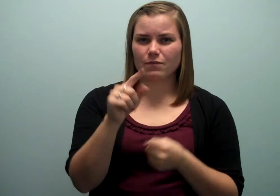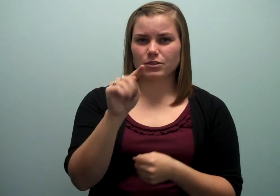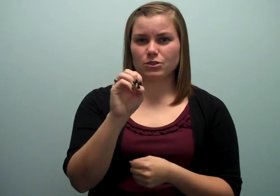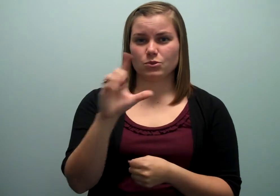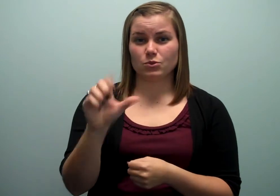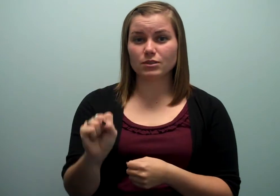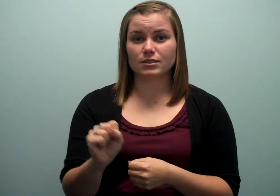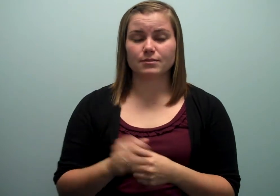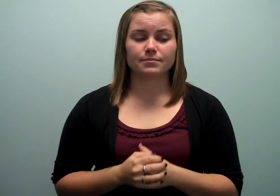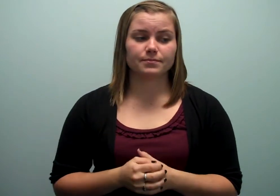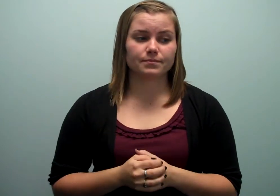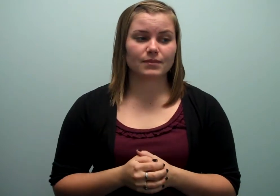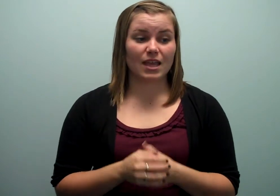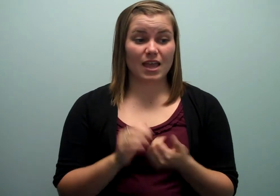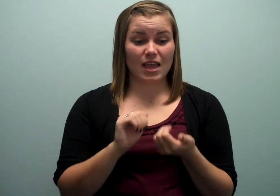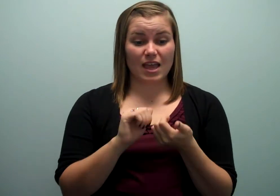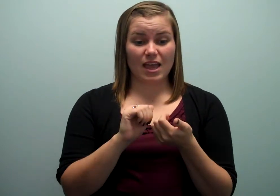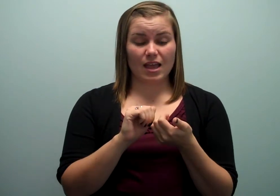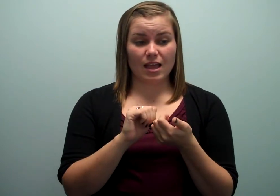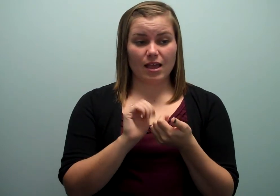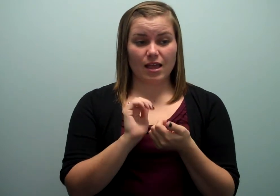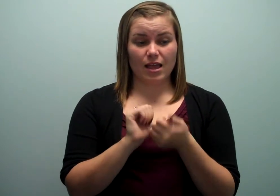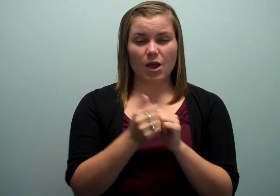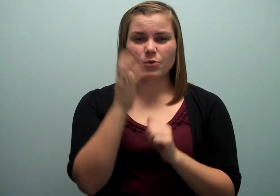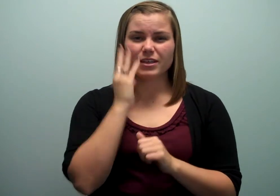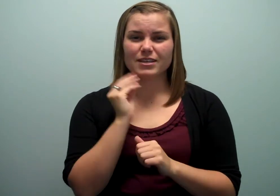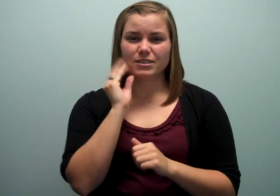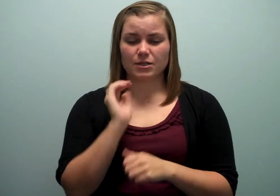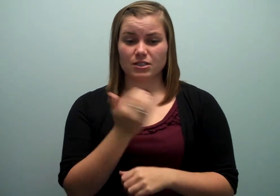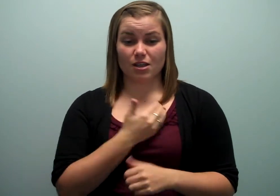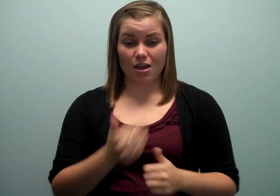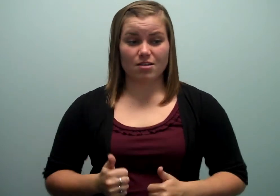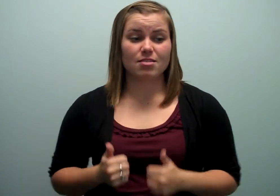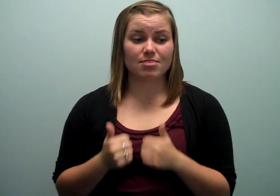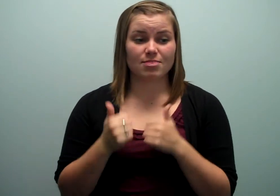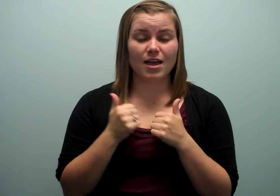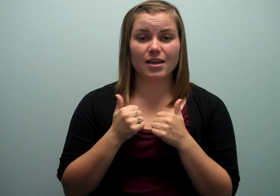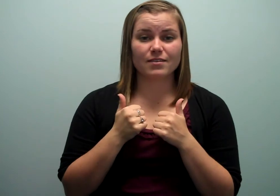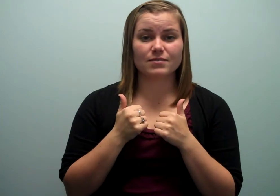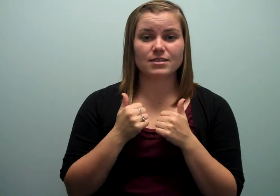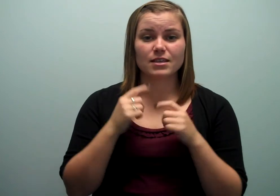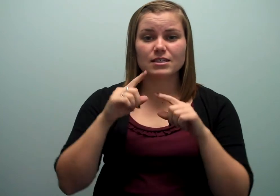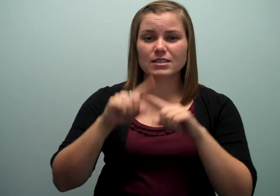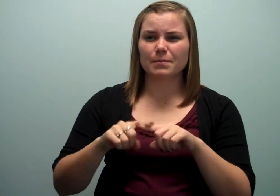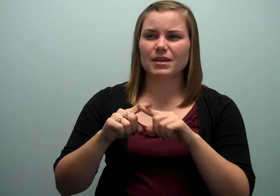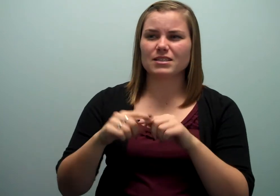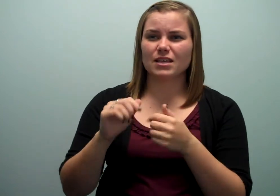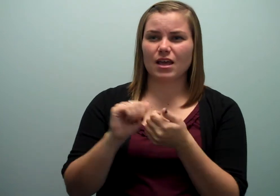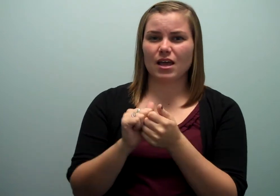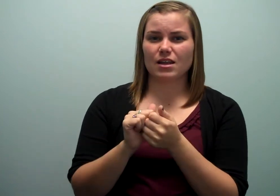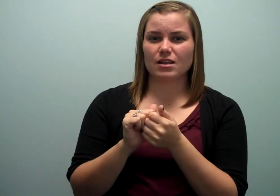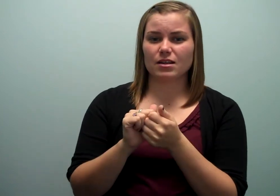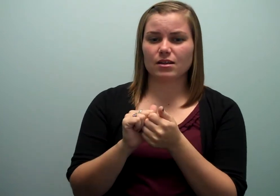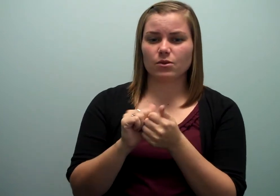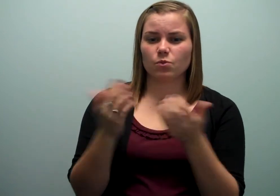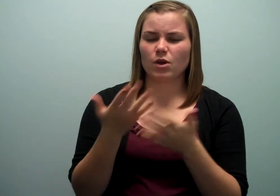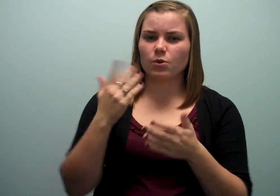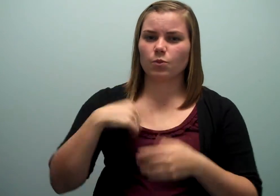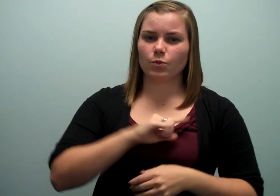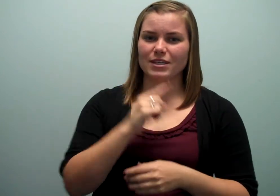tools. How we experience our life's work, and indeed our lives, is to a great degree a function of what we tell